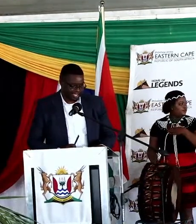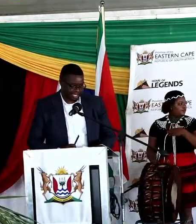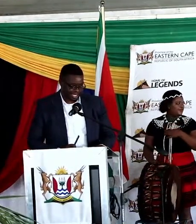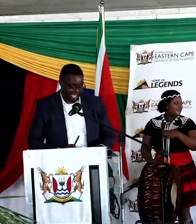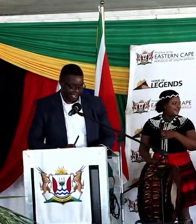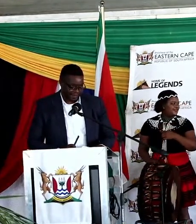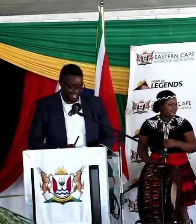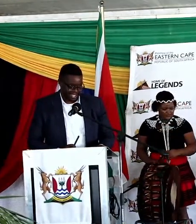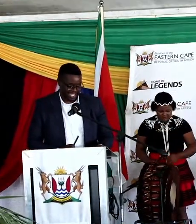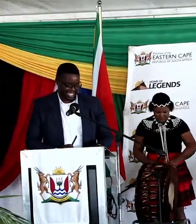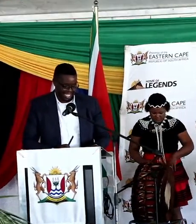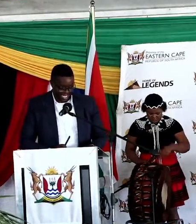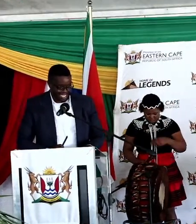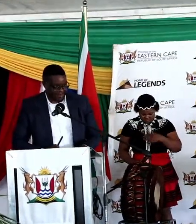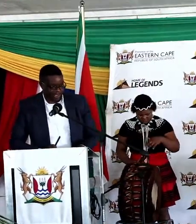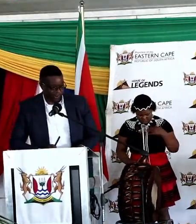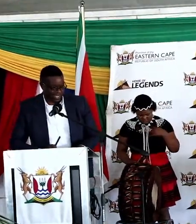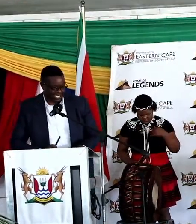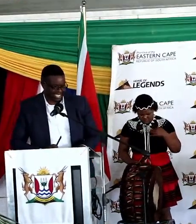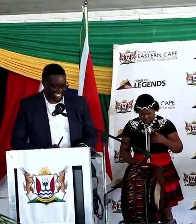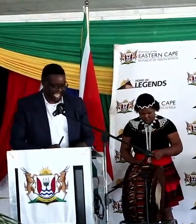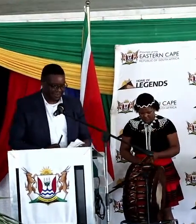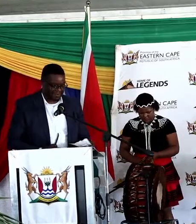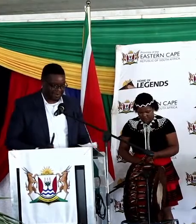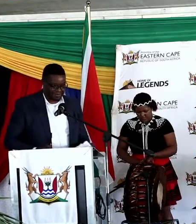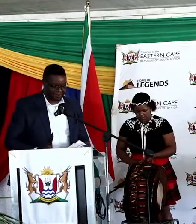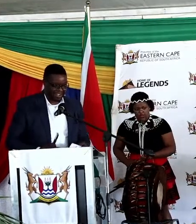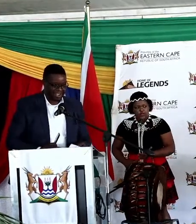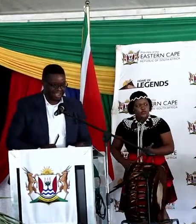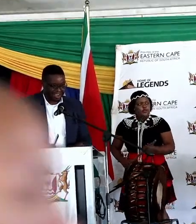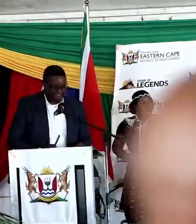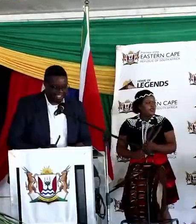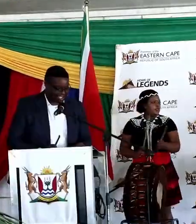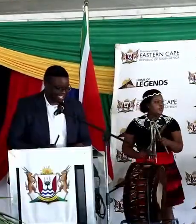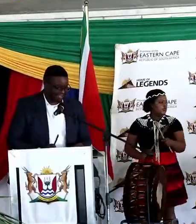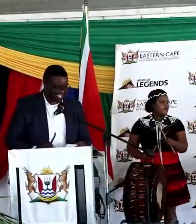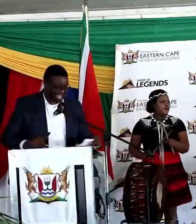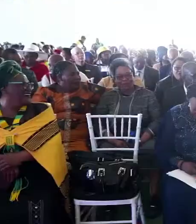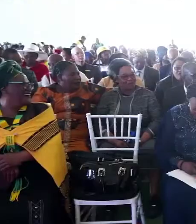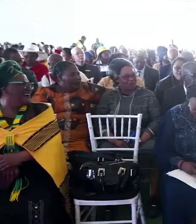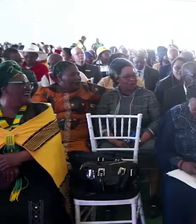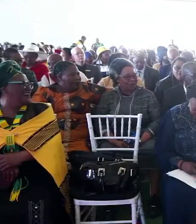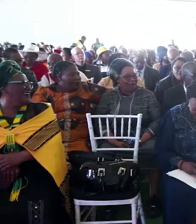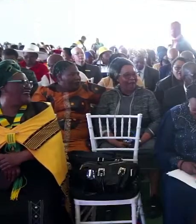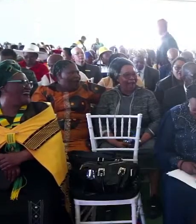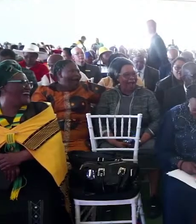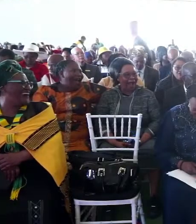isuti ndandiqala ubona umntu owenza laa nto enxiba isuti.